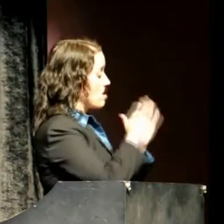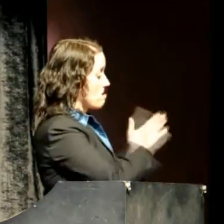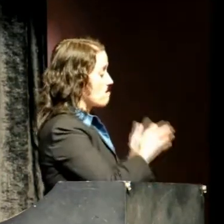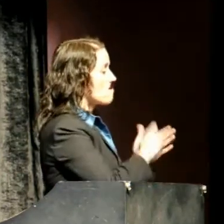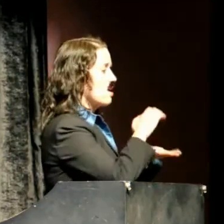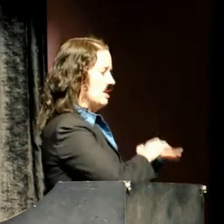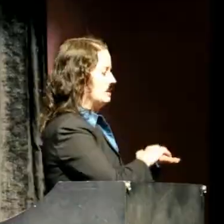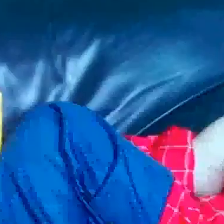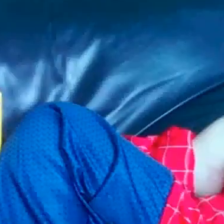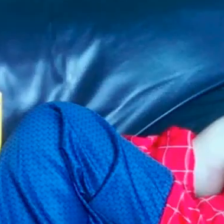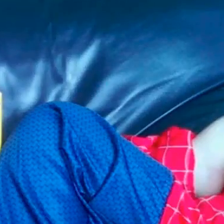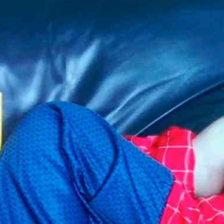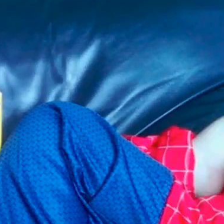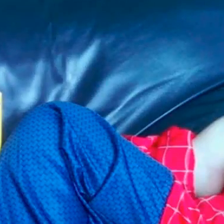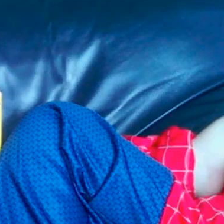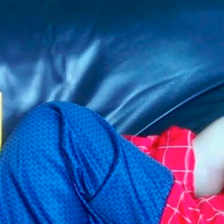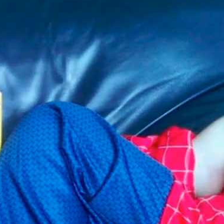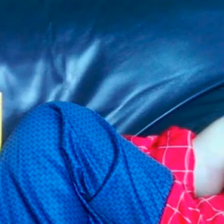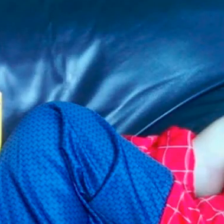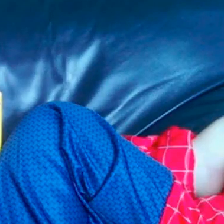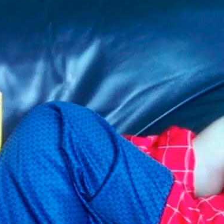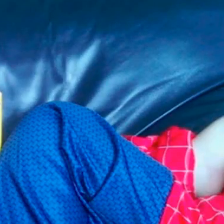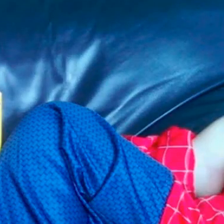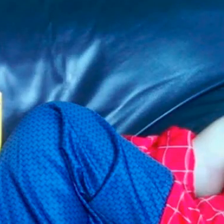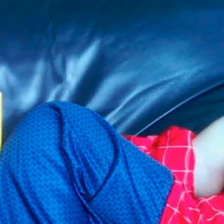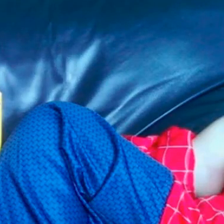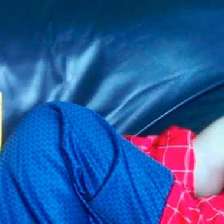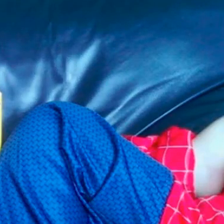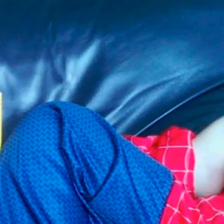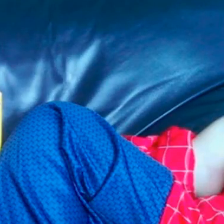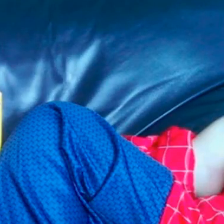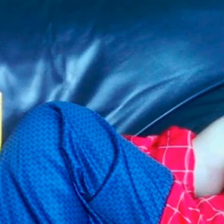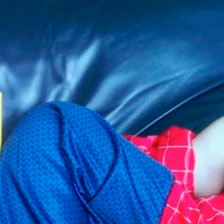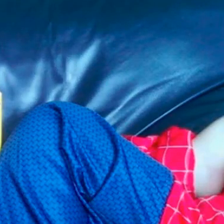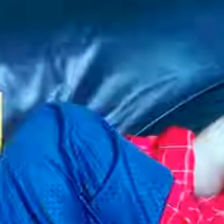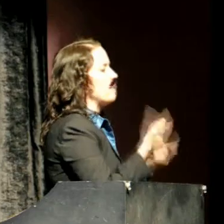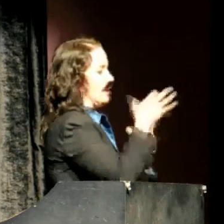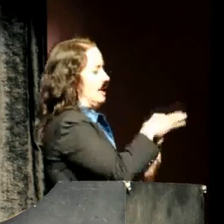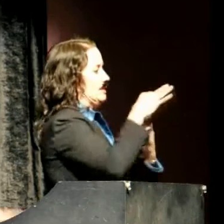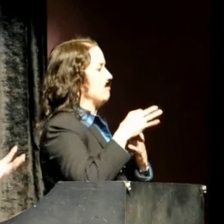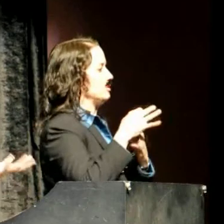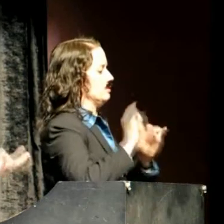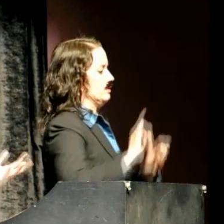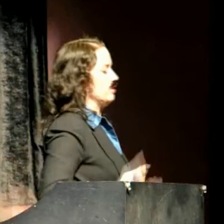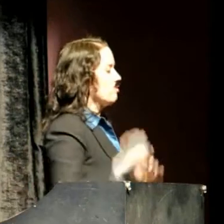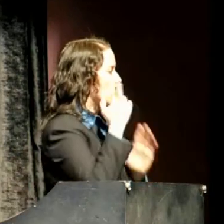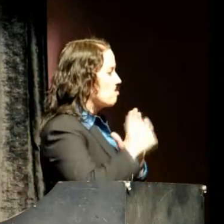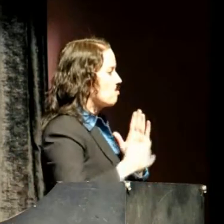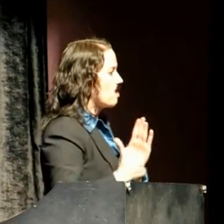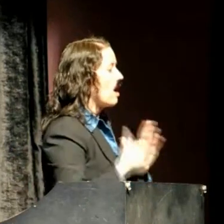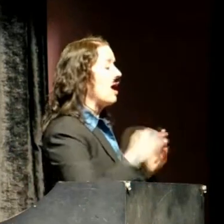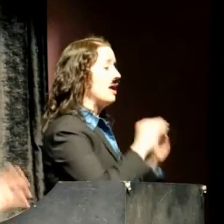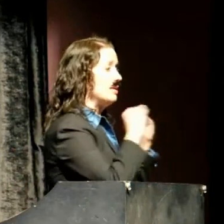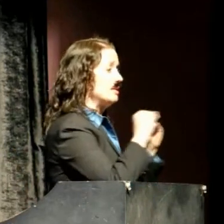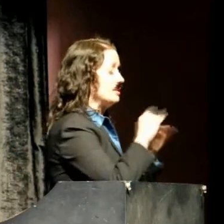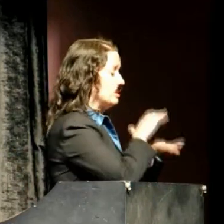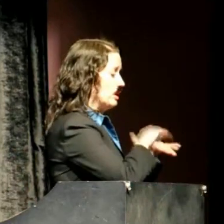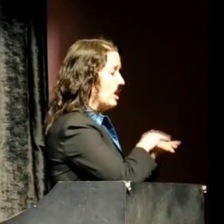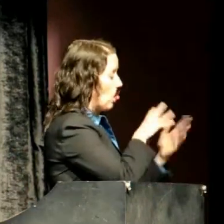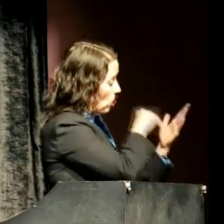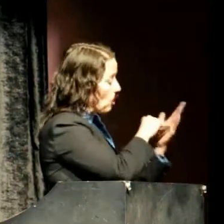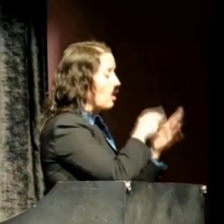very hard thing to do. English is very hard because it has a lot of rules, and it has a lot of exceptions also, which makes actually English one of the hardest languages to